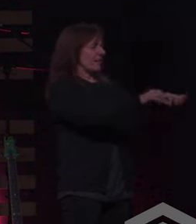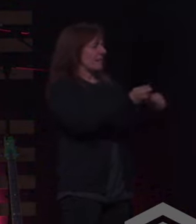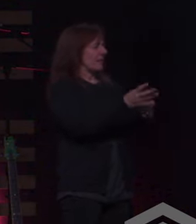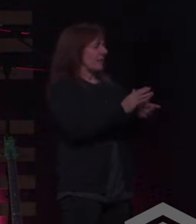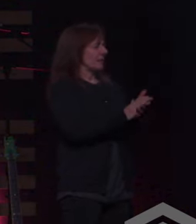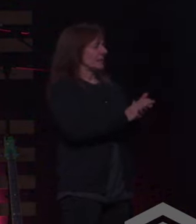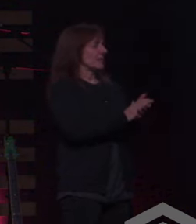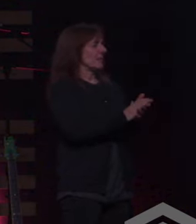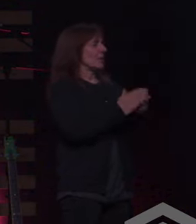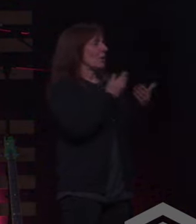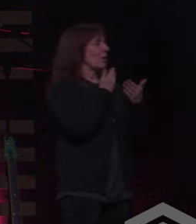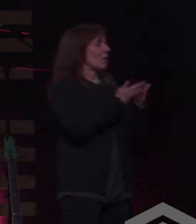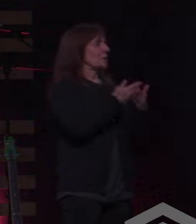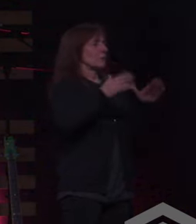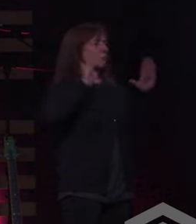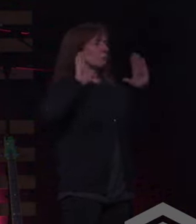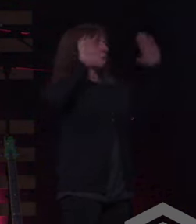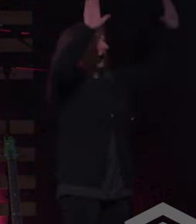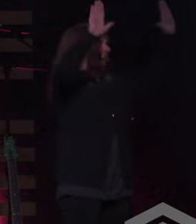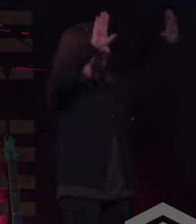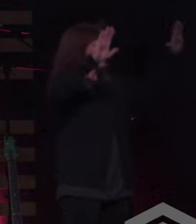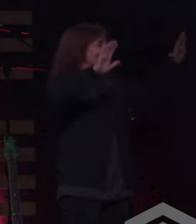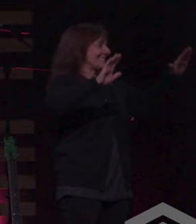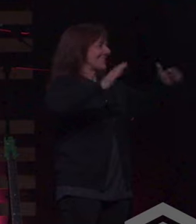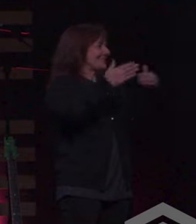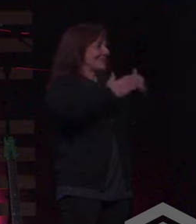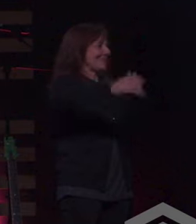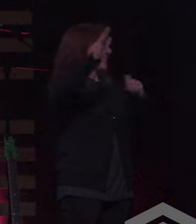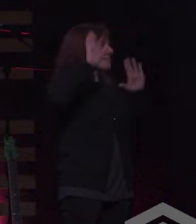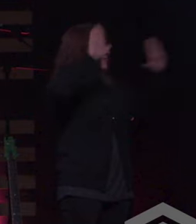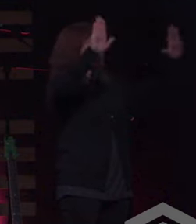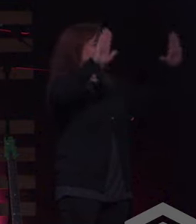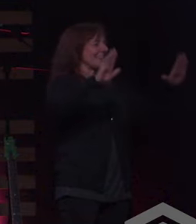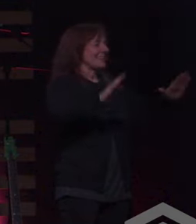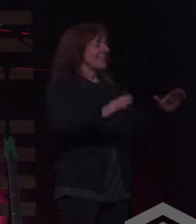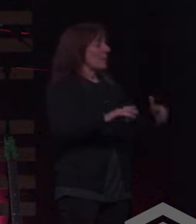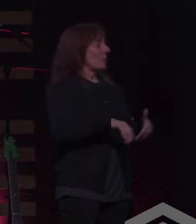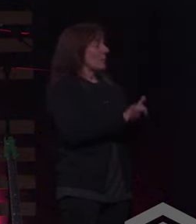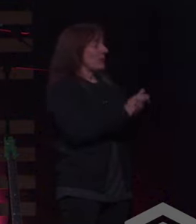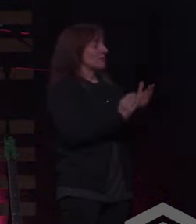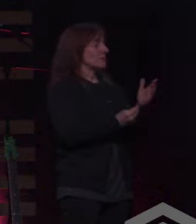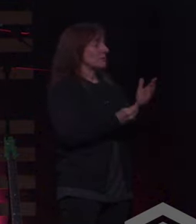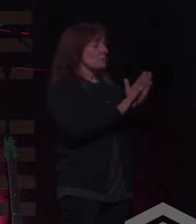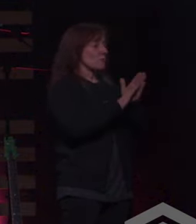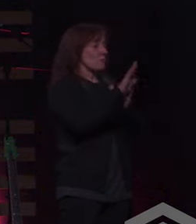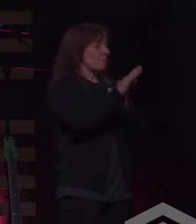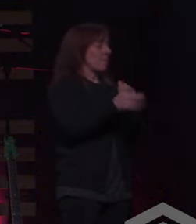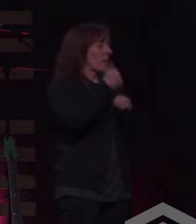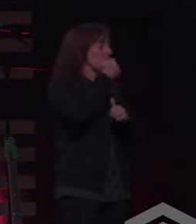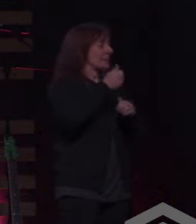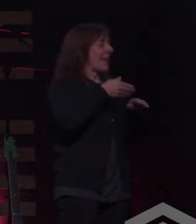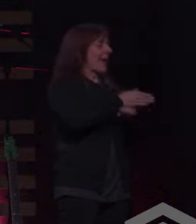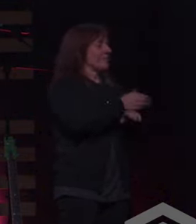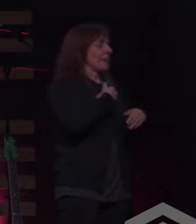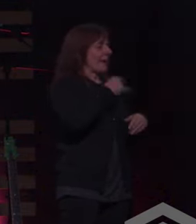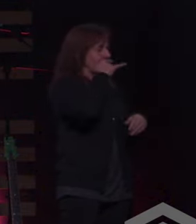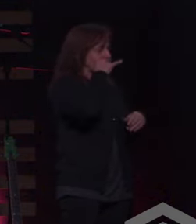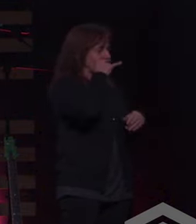from good to great, and it has just been growing. And I'll tell you this, when our marriage grew the most and got the closest is after we had